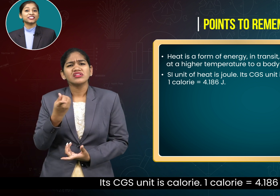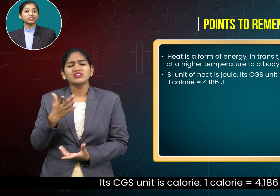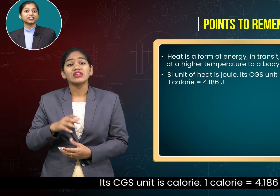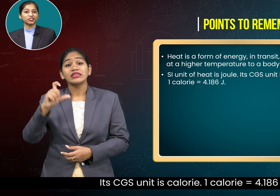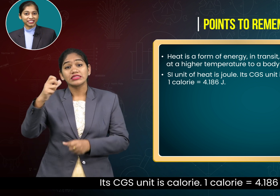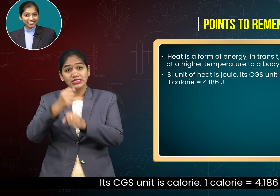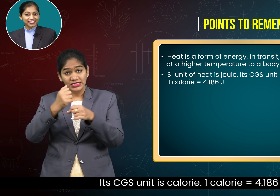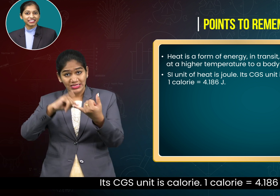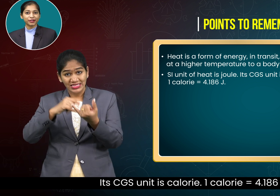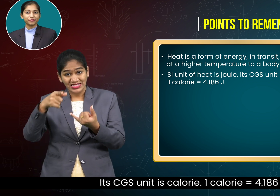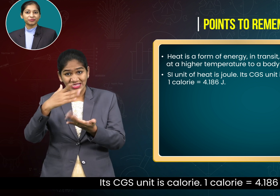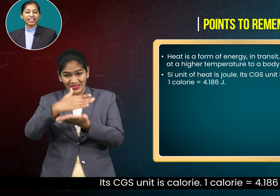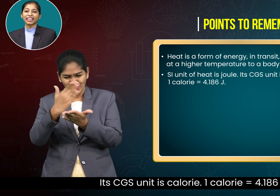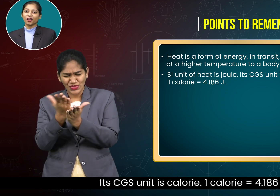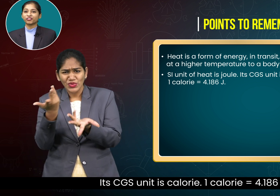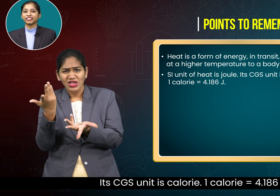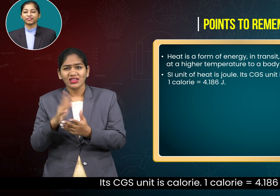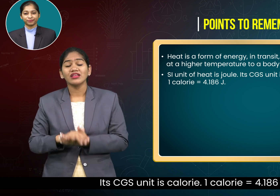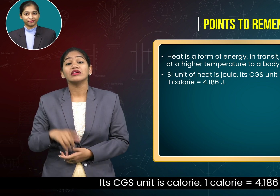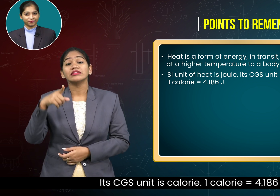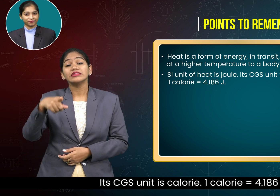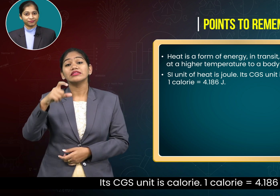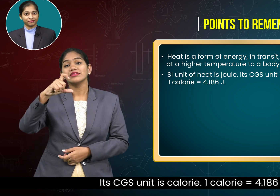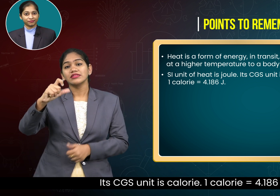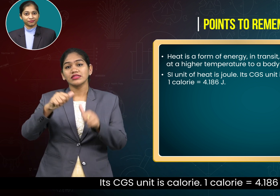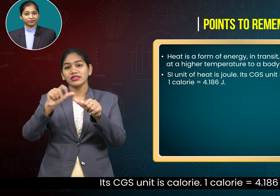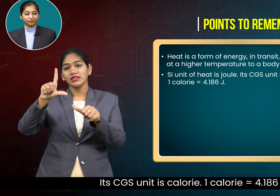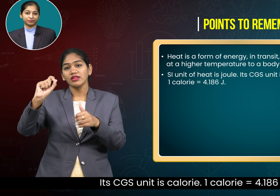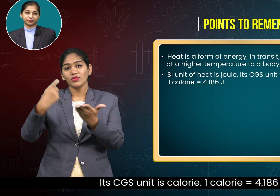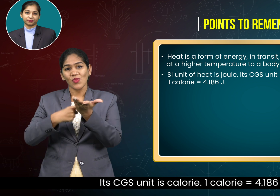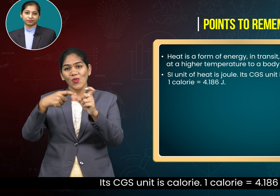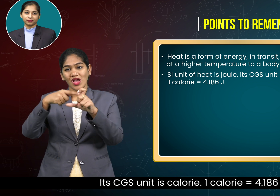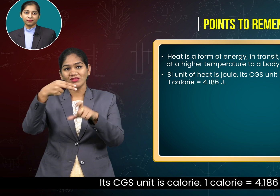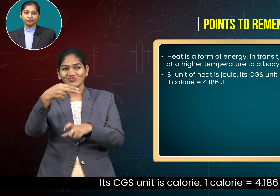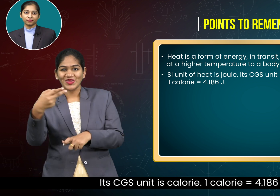Its CGS unit is calorie.